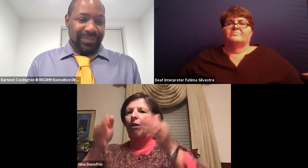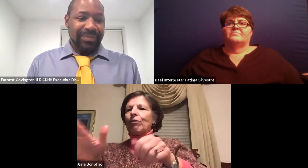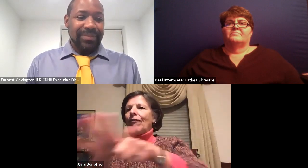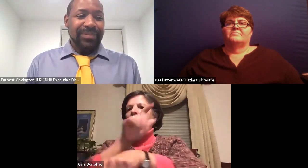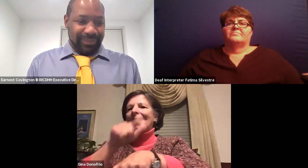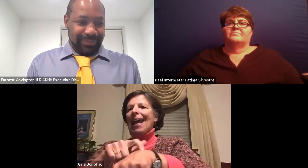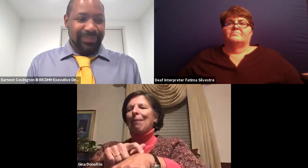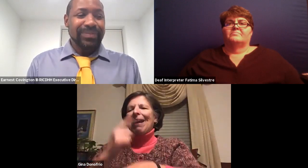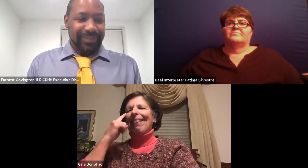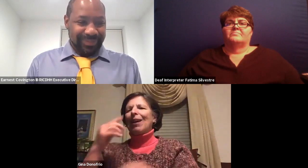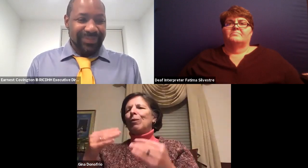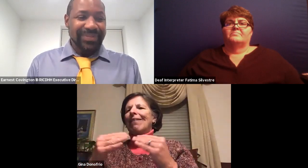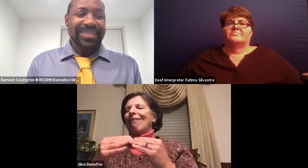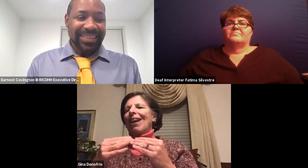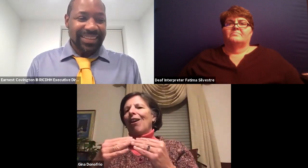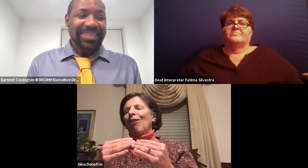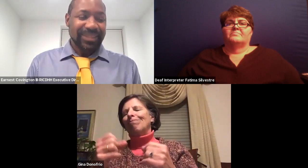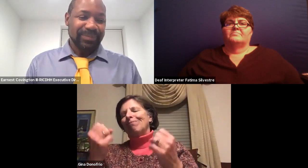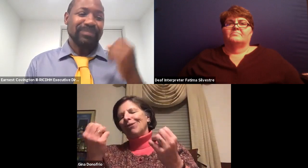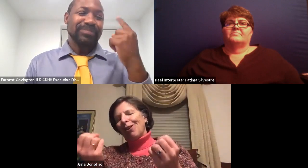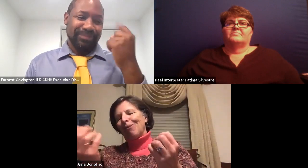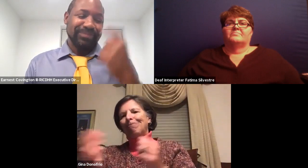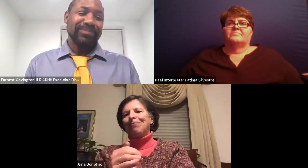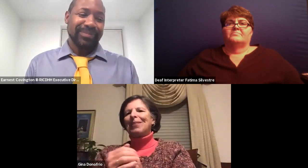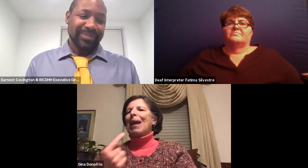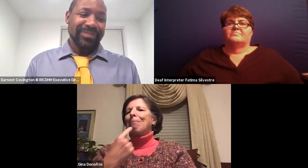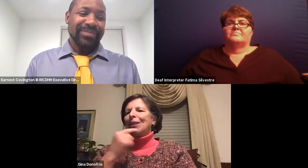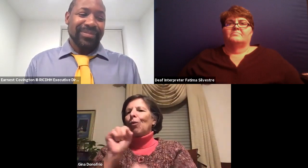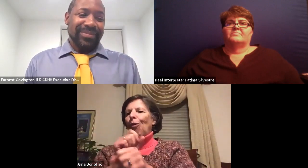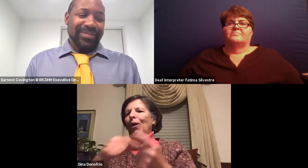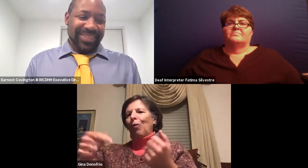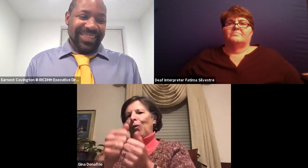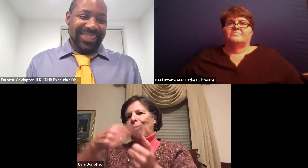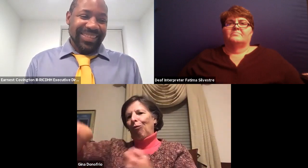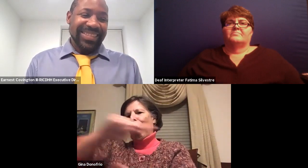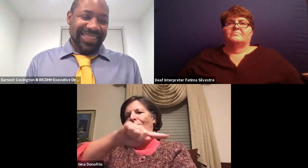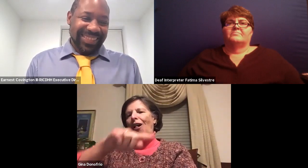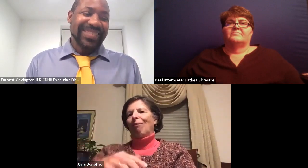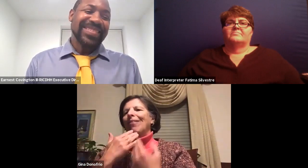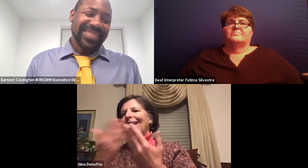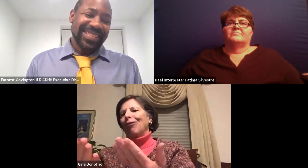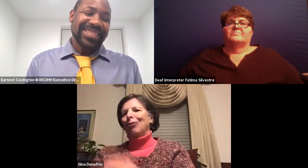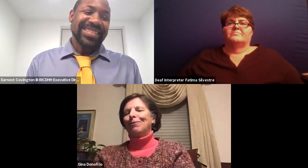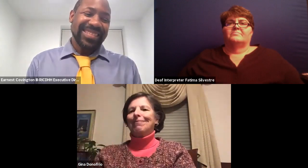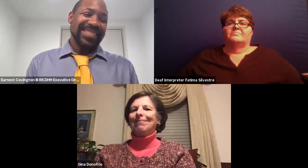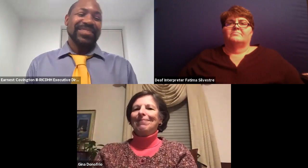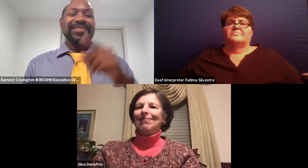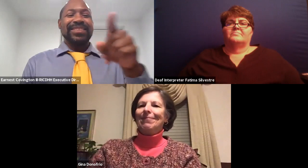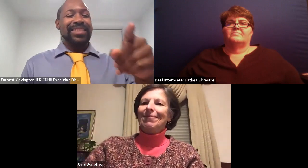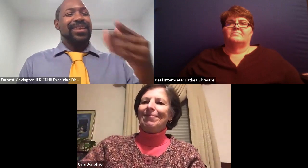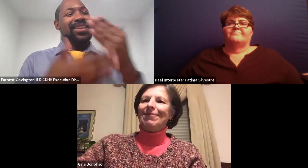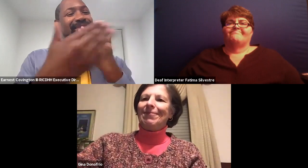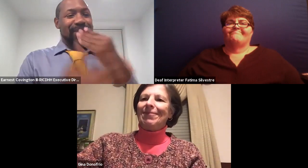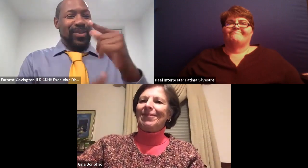commitment and I can't really give it enough of my focus. I don't feel it's fair. I'm going to be missing working with all of you.